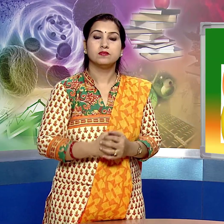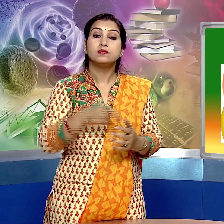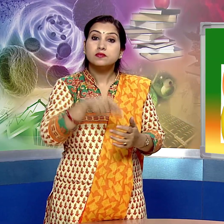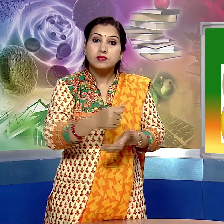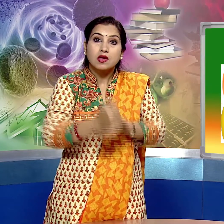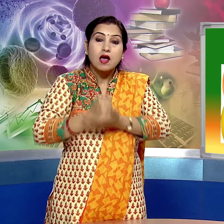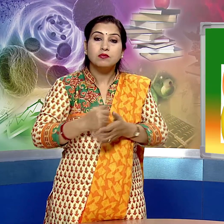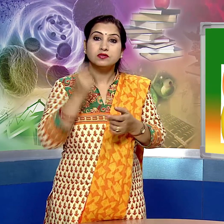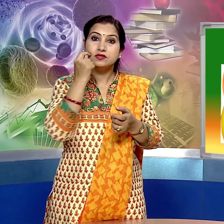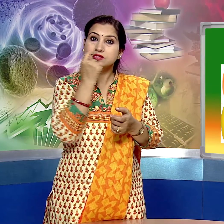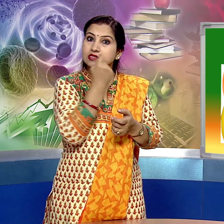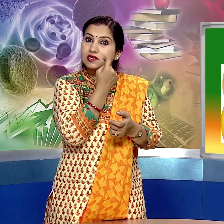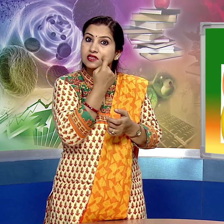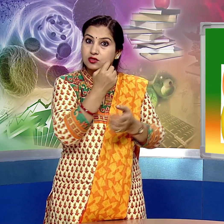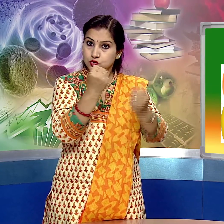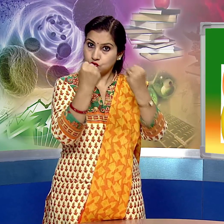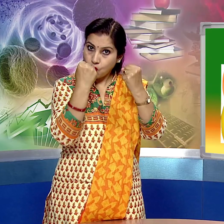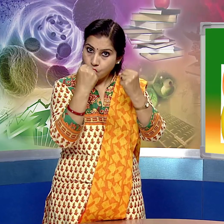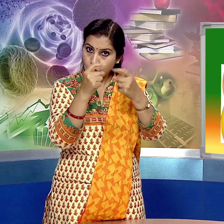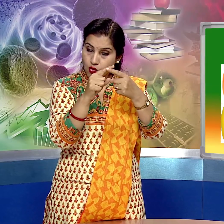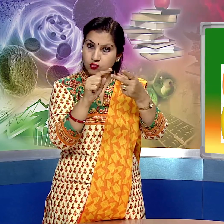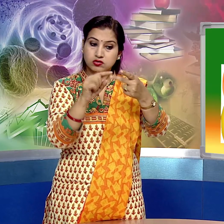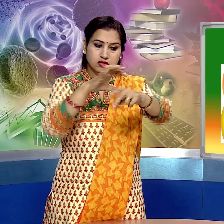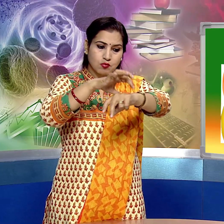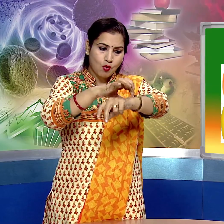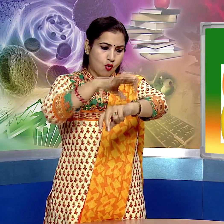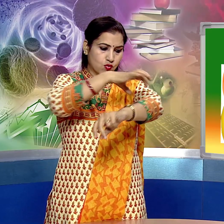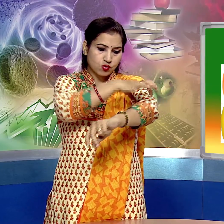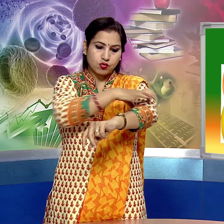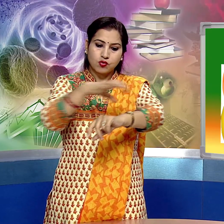Vitamin C is needed for strong teeth and bones,